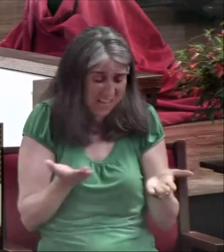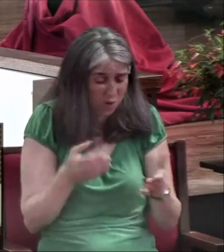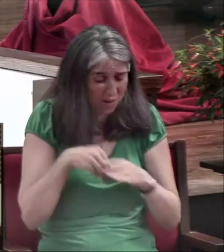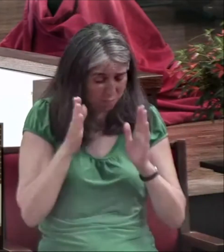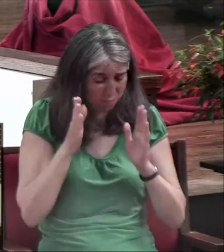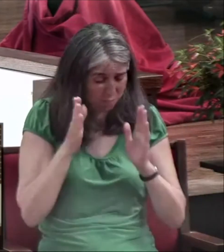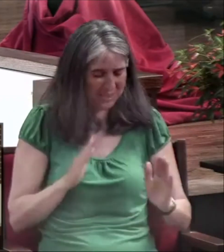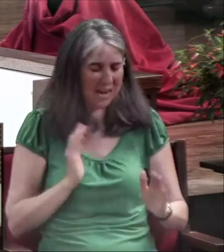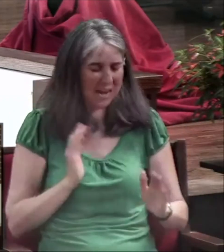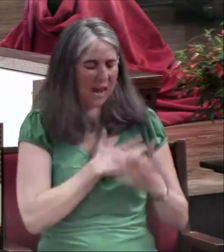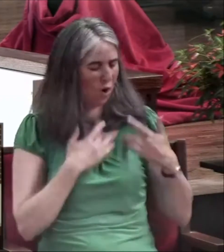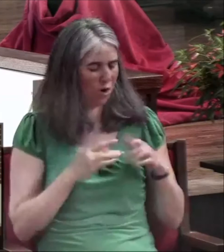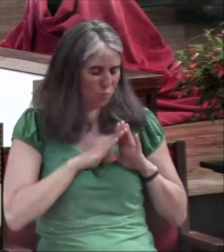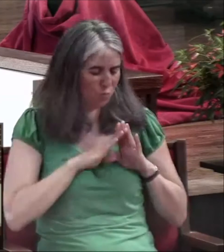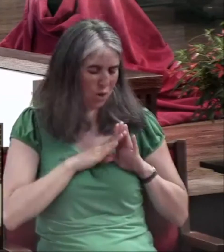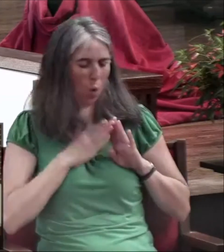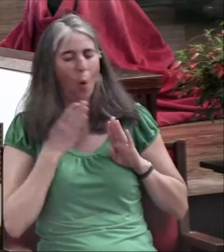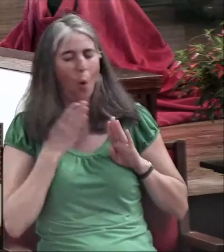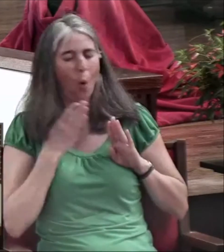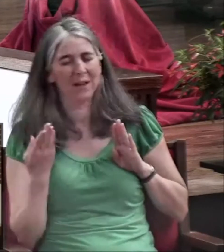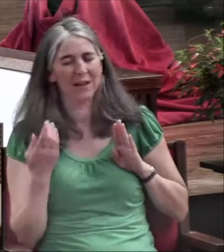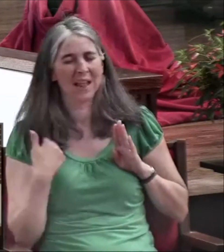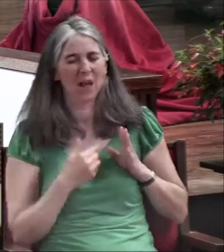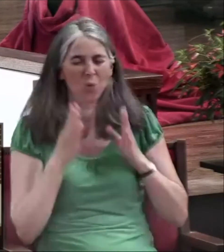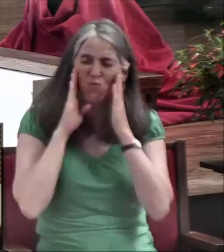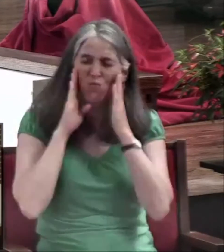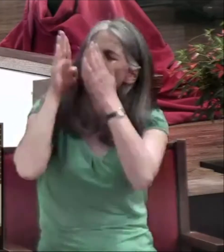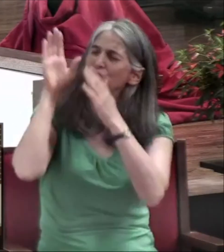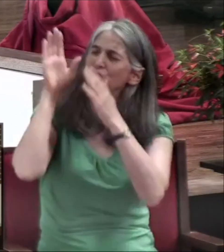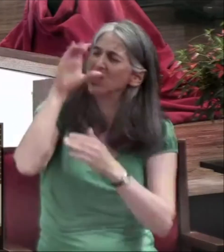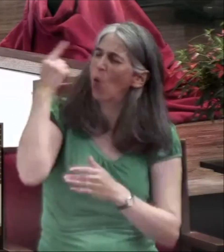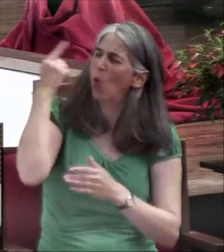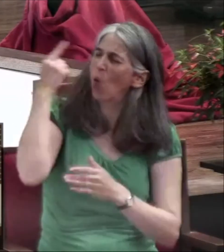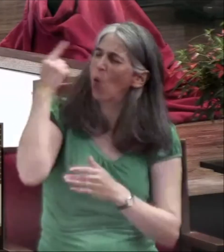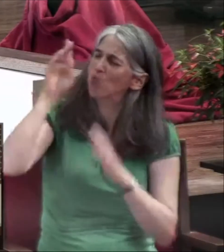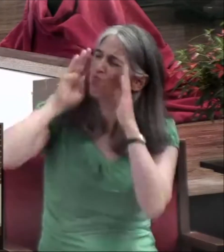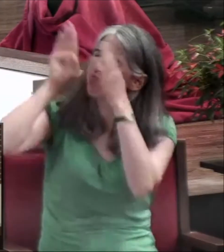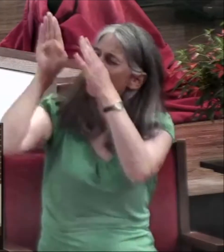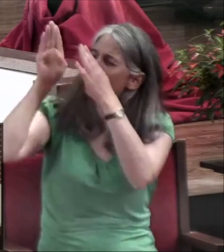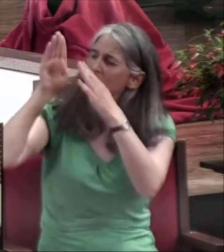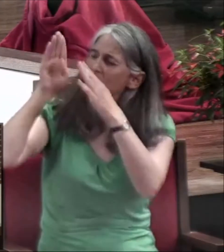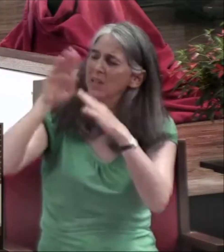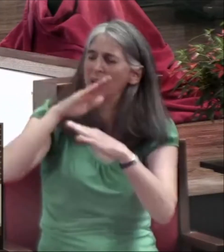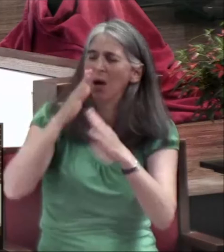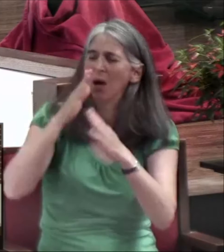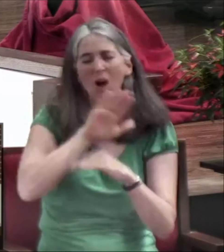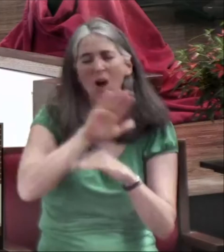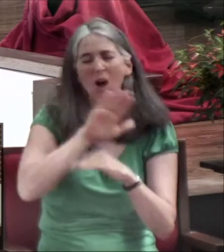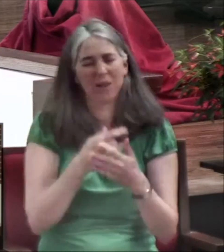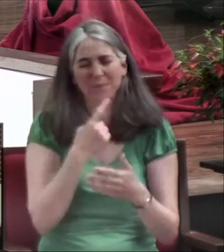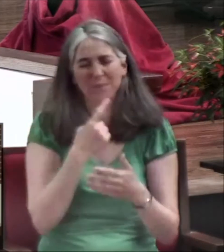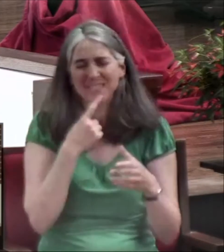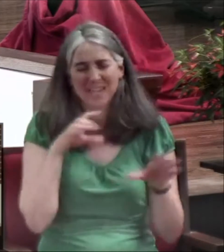will seek you and only you. Oh Lord, all that is said and done here this morning, may it be to